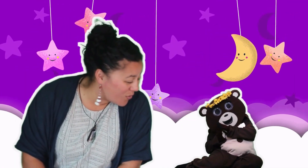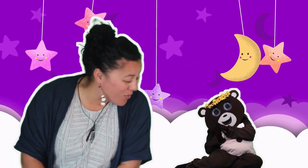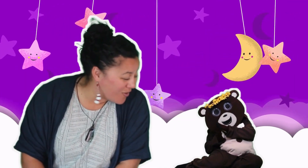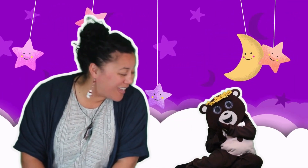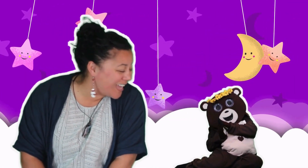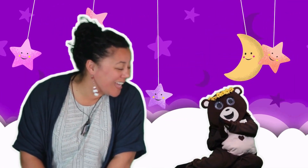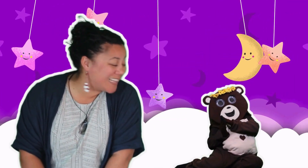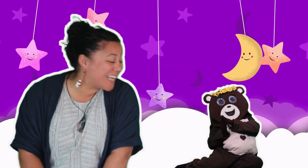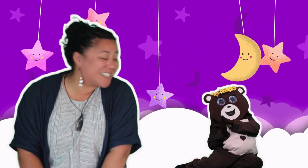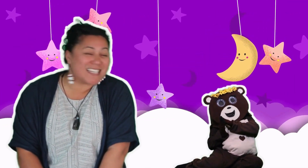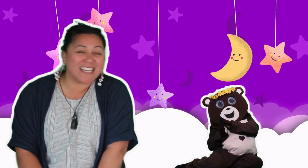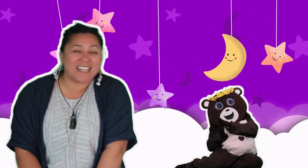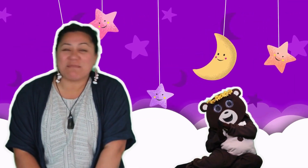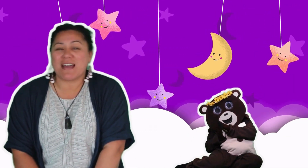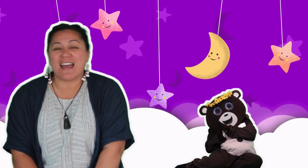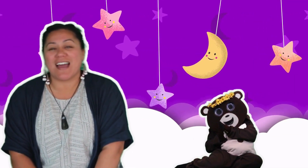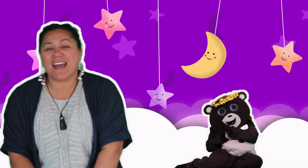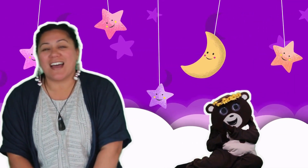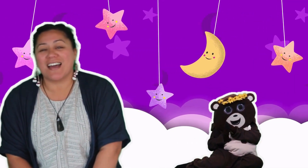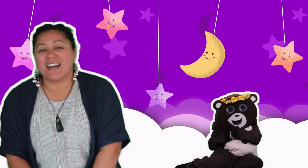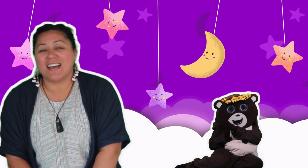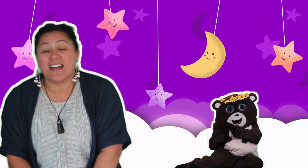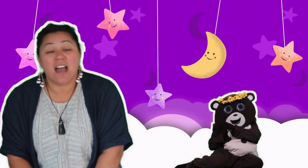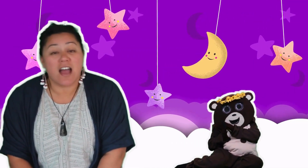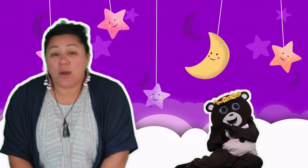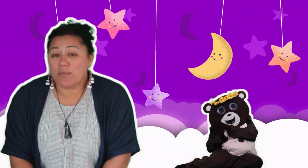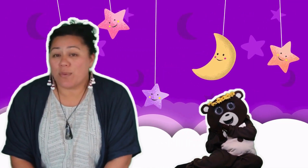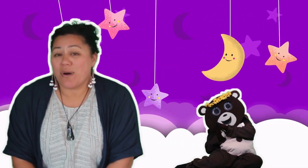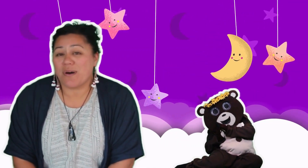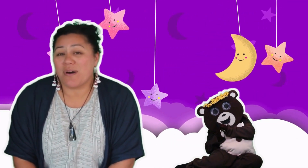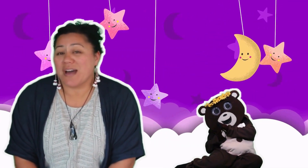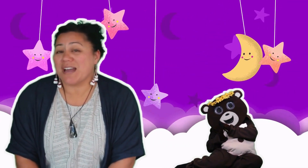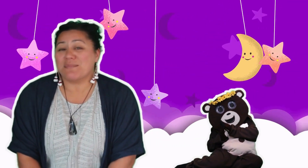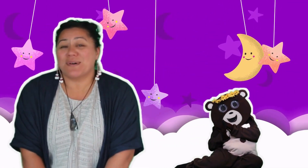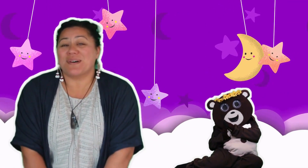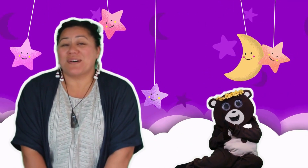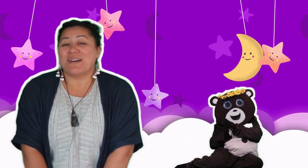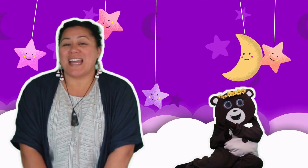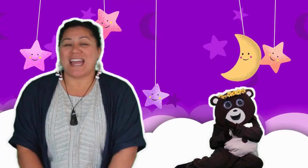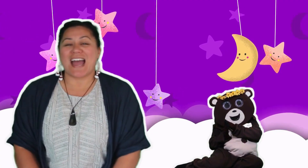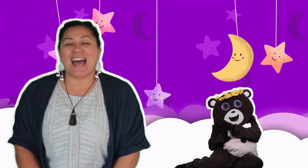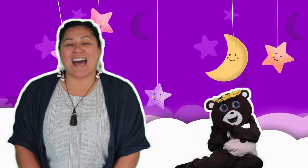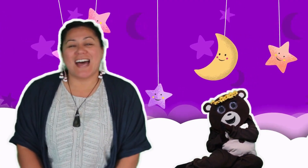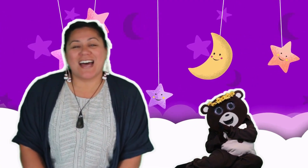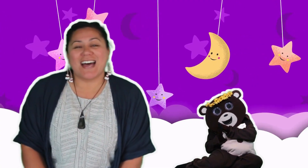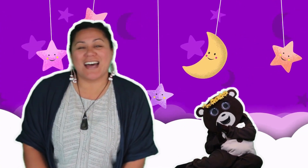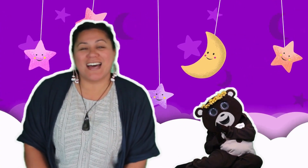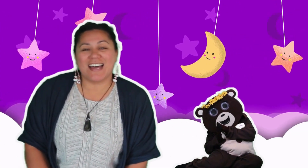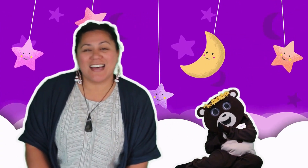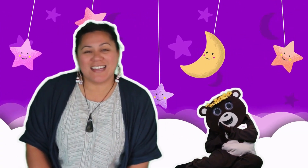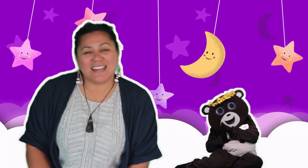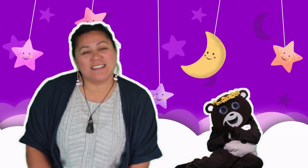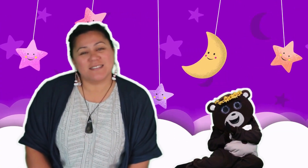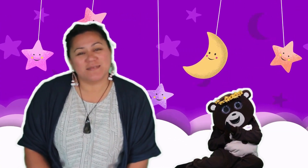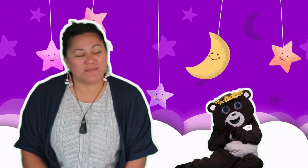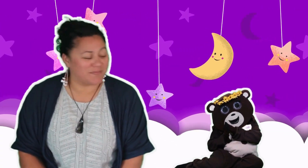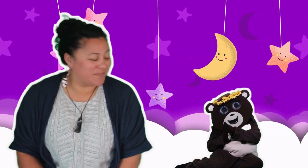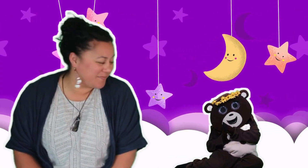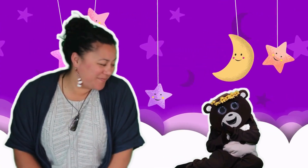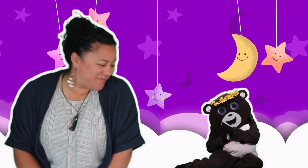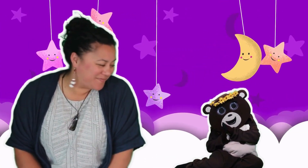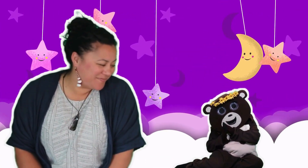E moe teti pea, moe moe a.